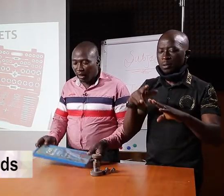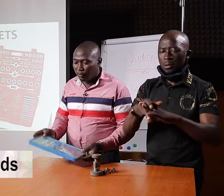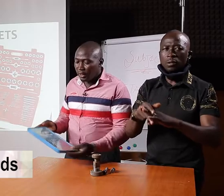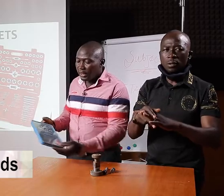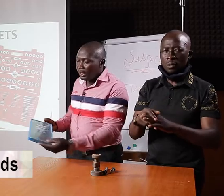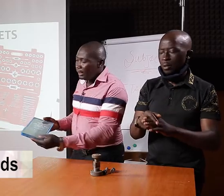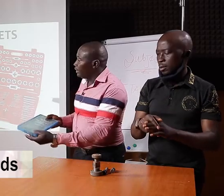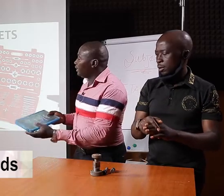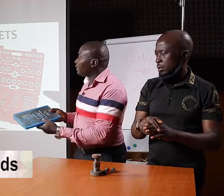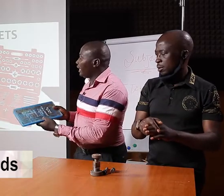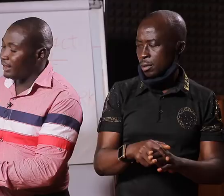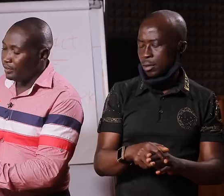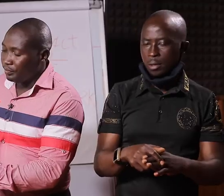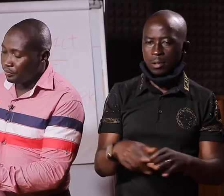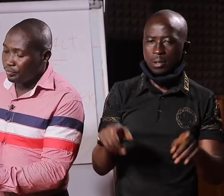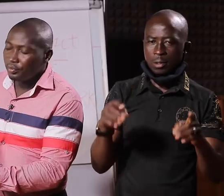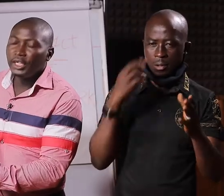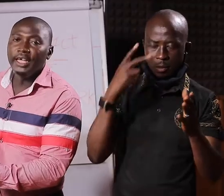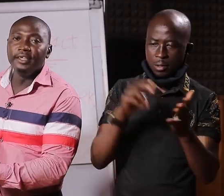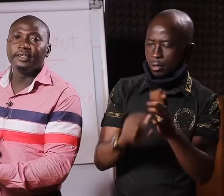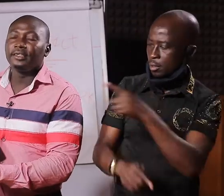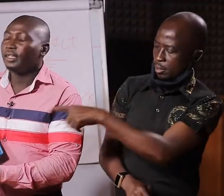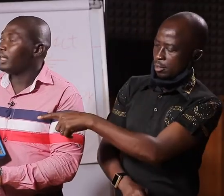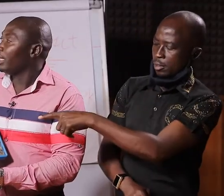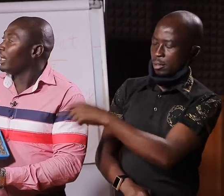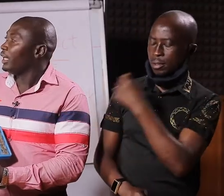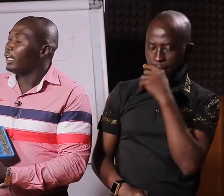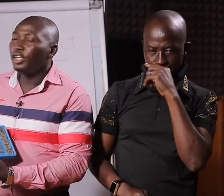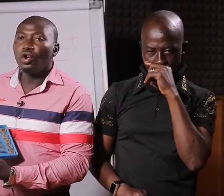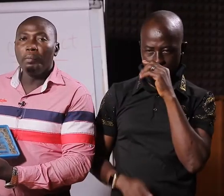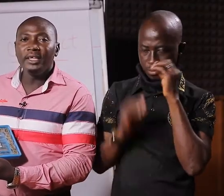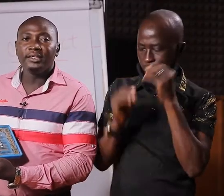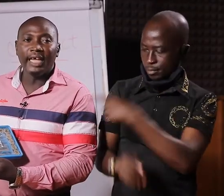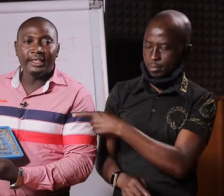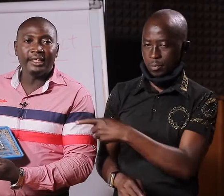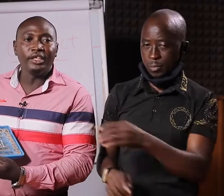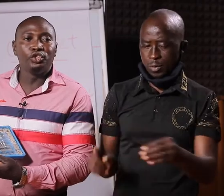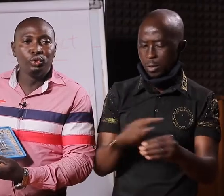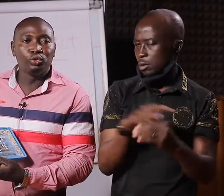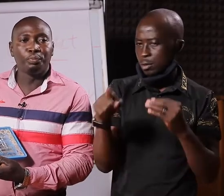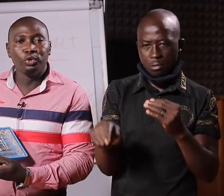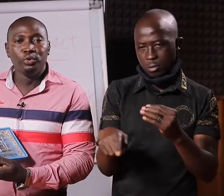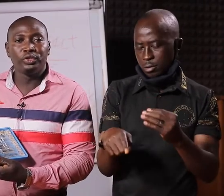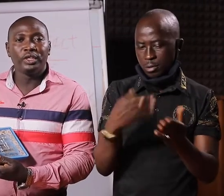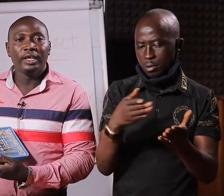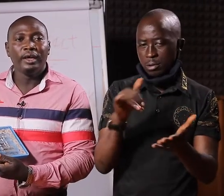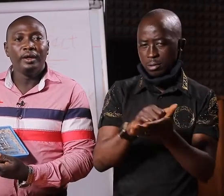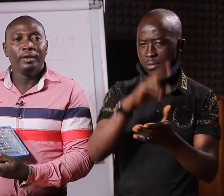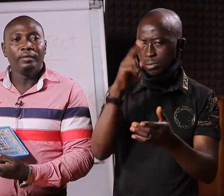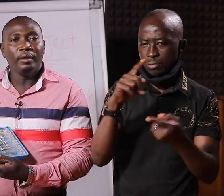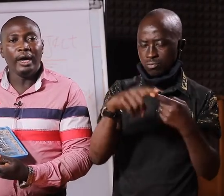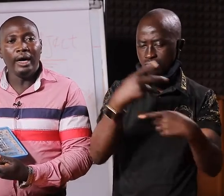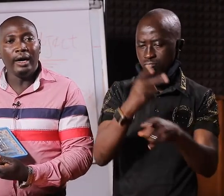thread. Now, this set is the complete set that is used to produce